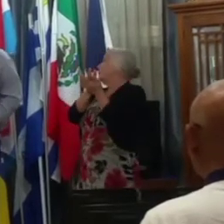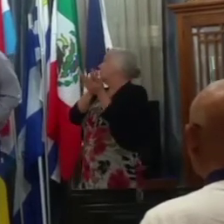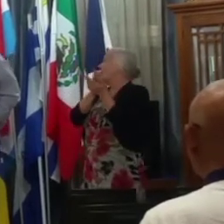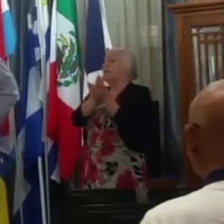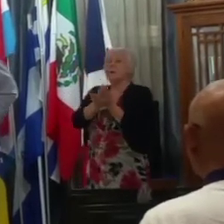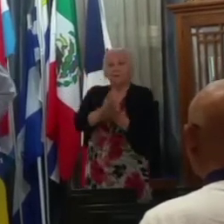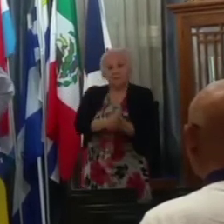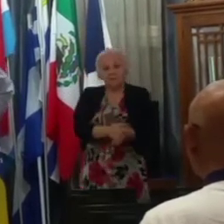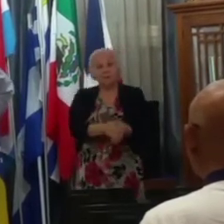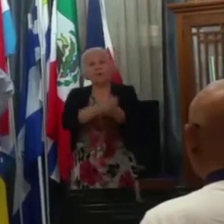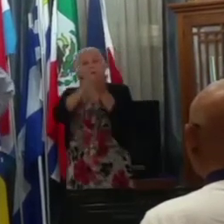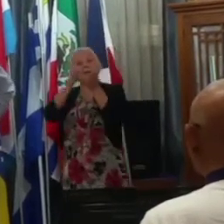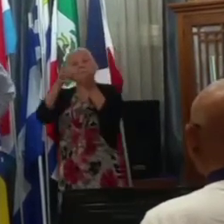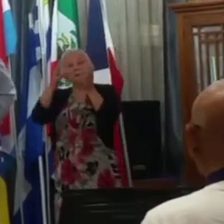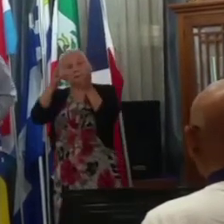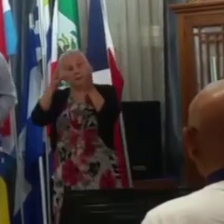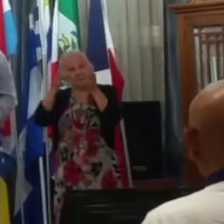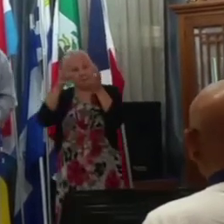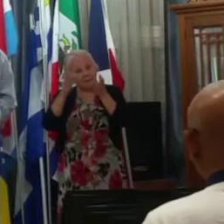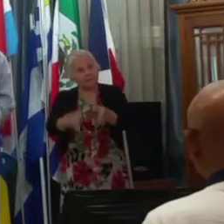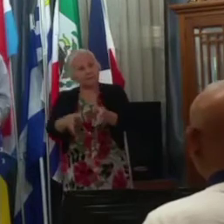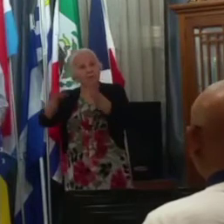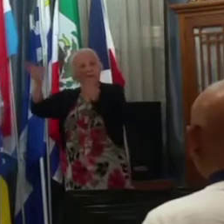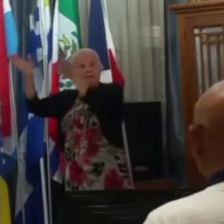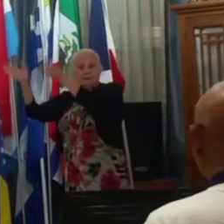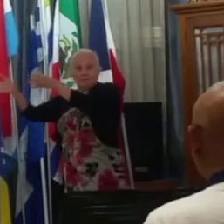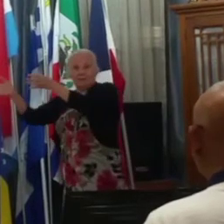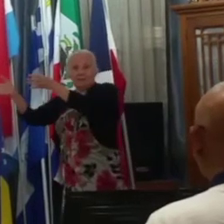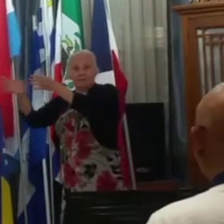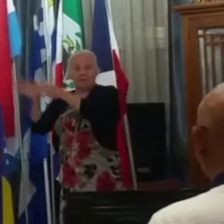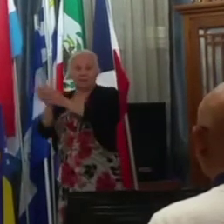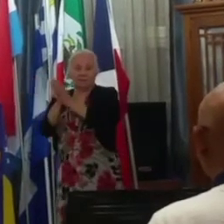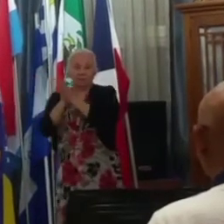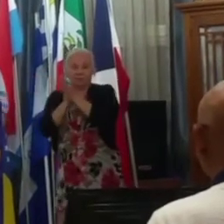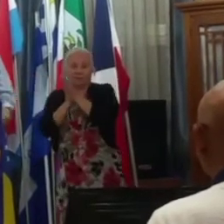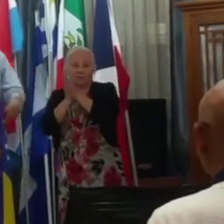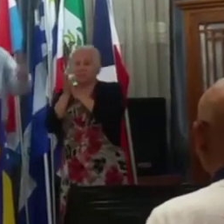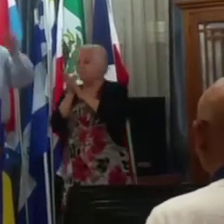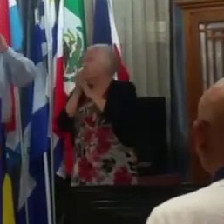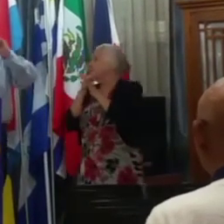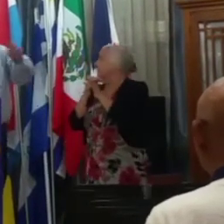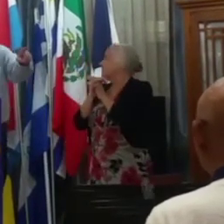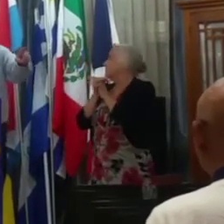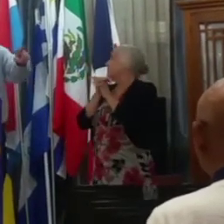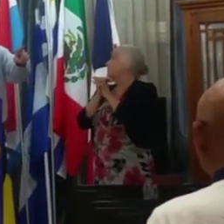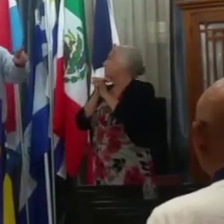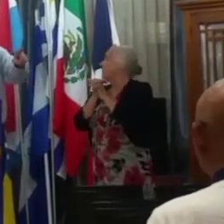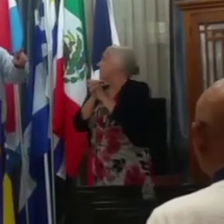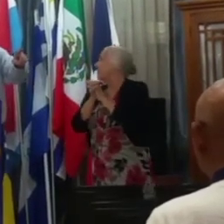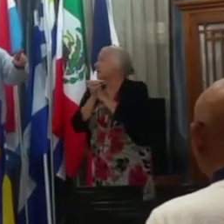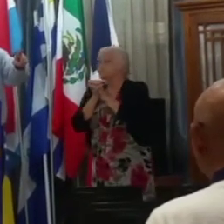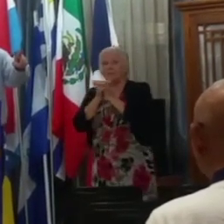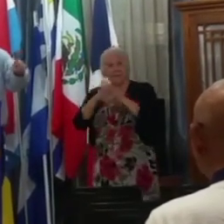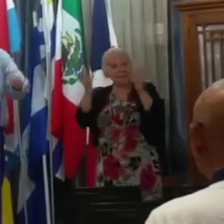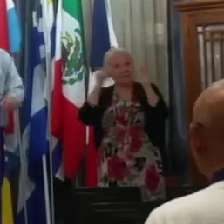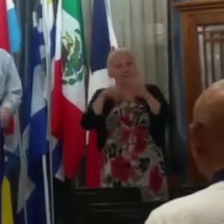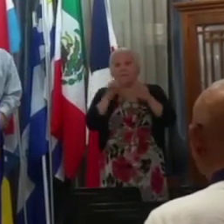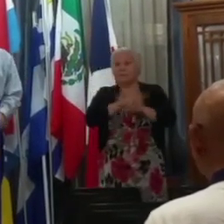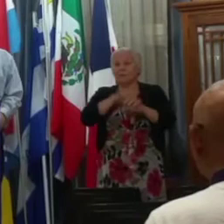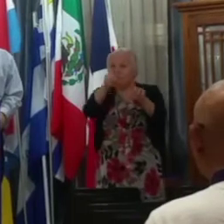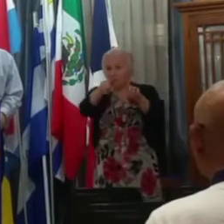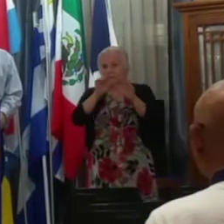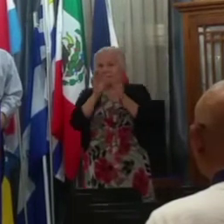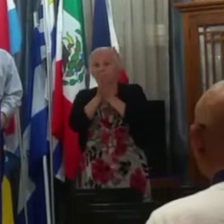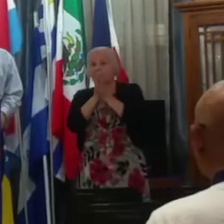to the Toronto blessing. Con la bendiciones que estaba recibiendo en Toronto. As soon as the pastor spoke those words, enseguida